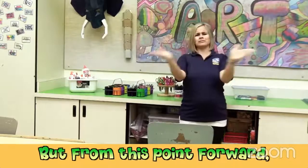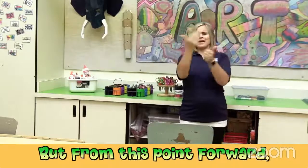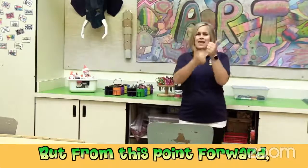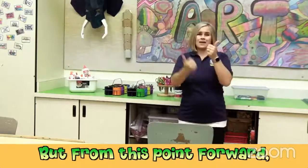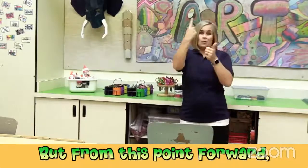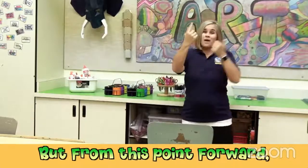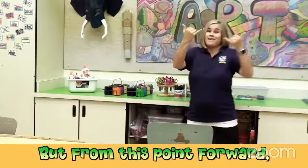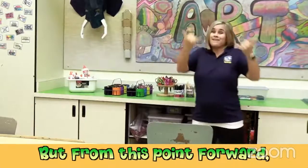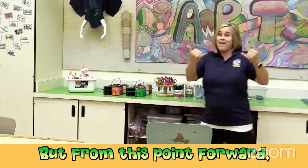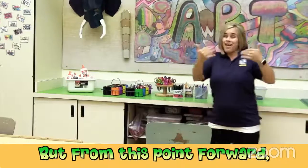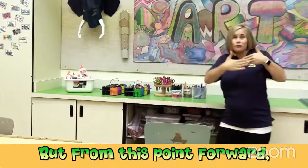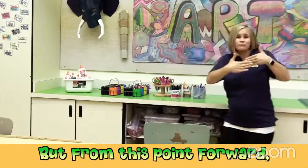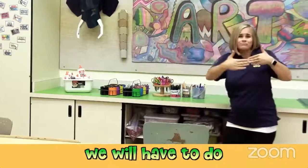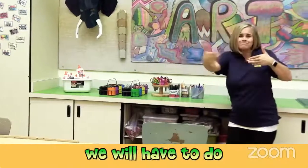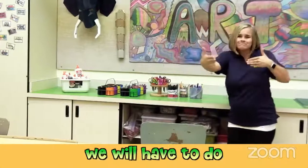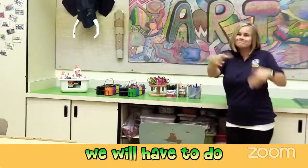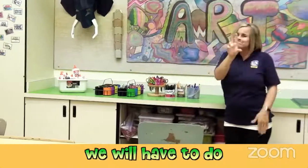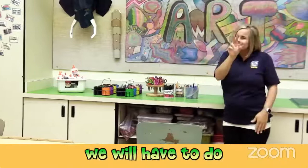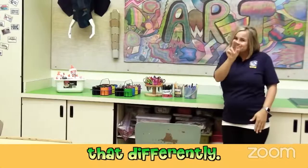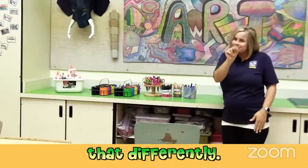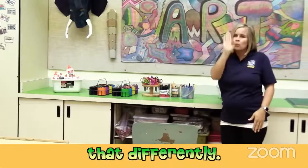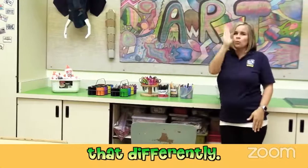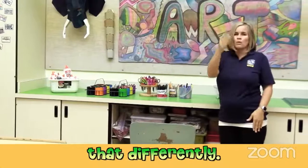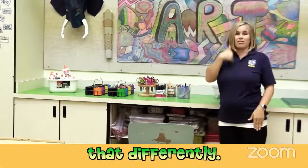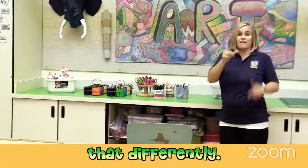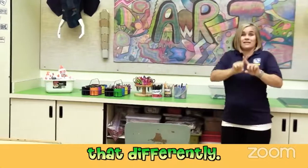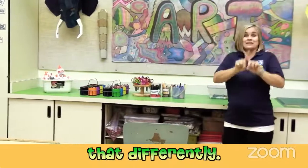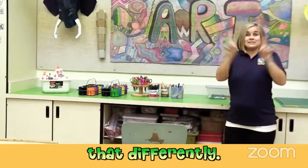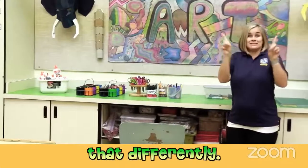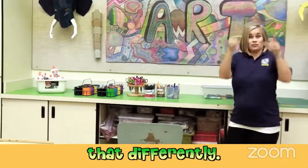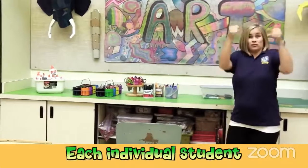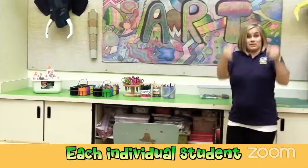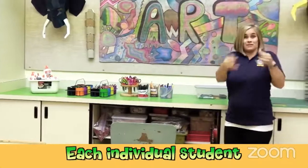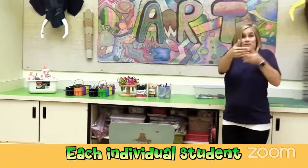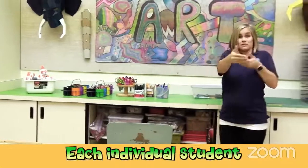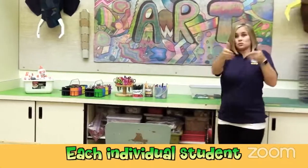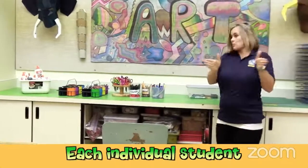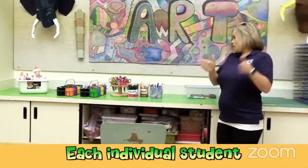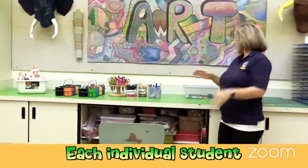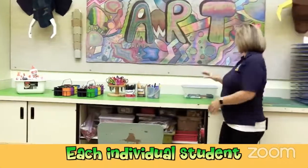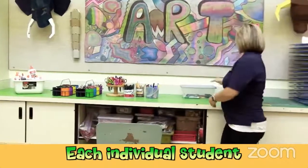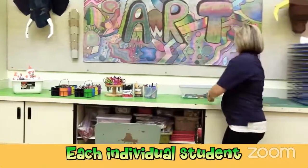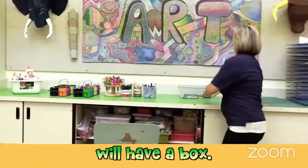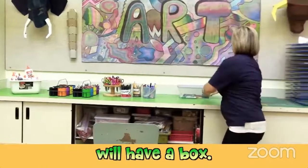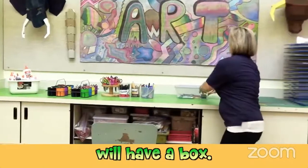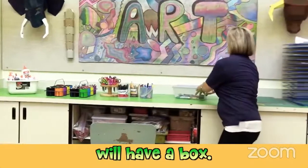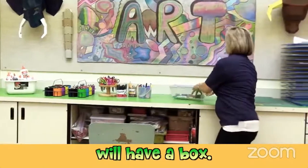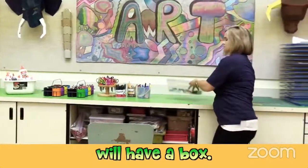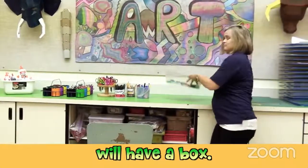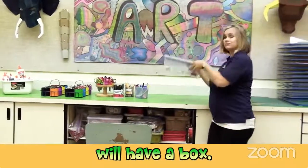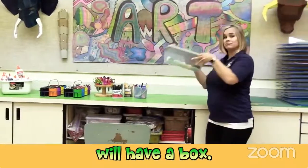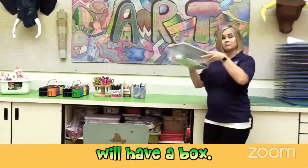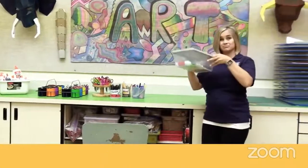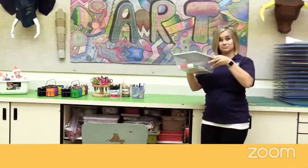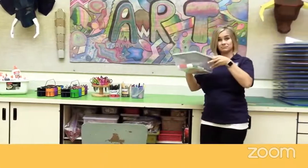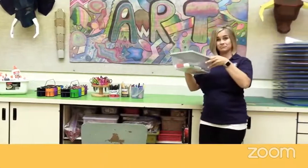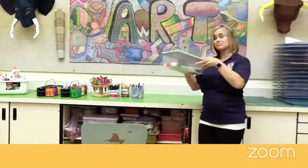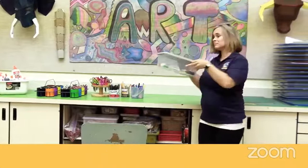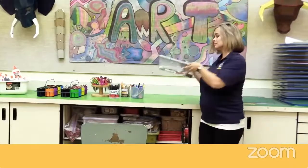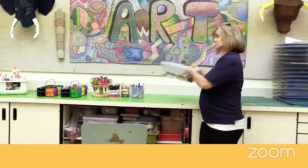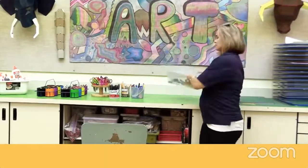anyone. But from this point forward, we will have to do that differently. Each individual student will have a